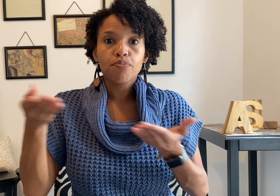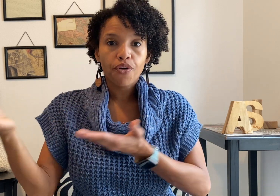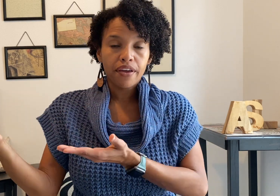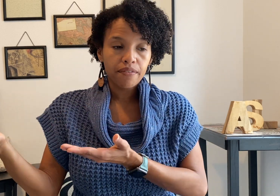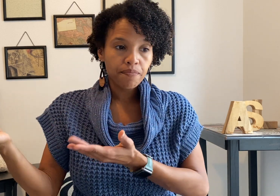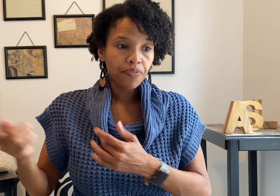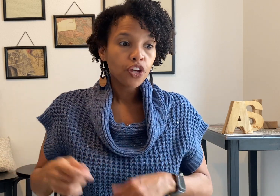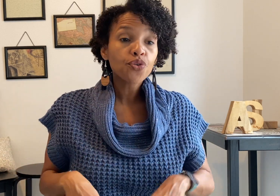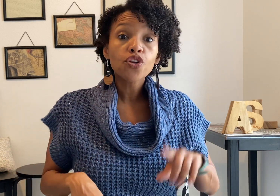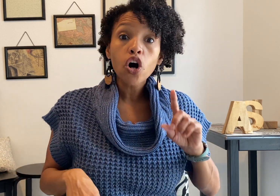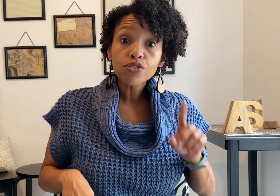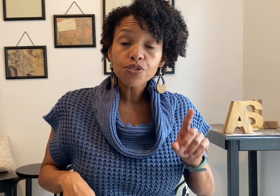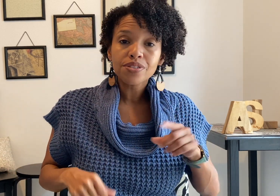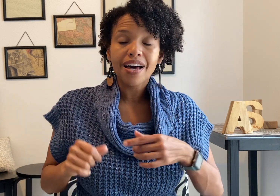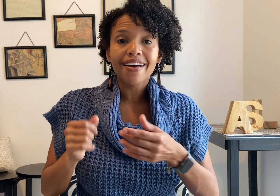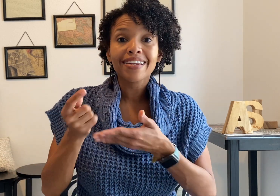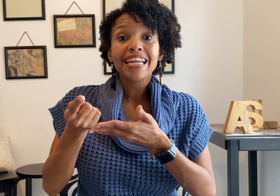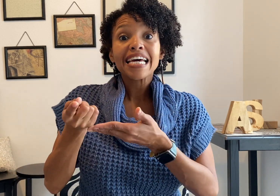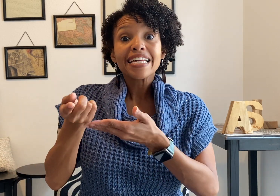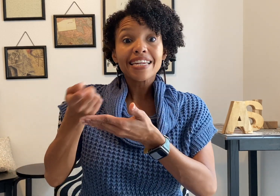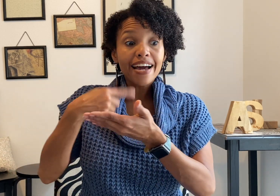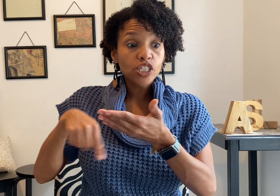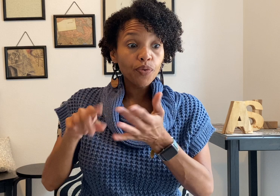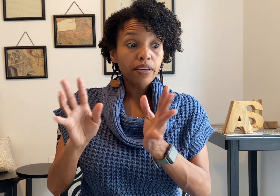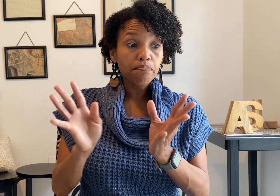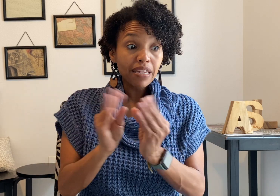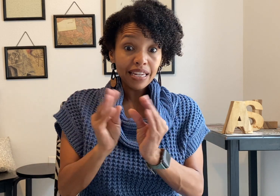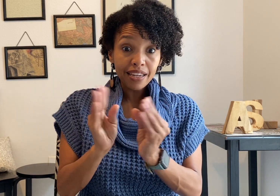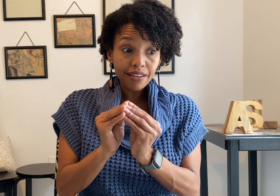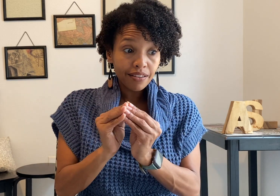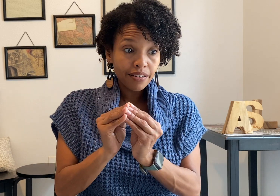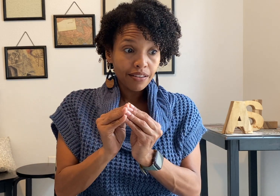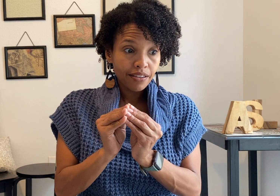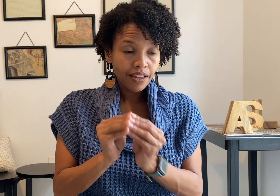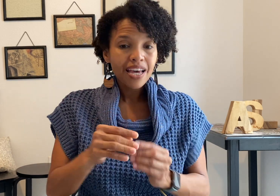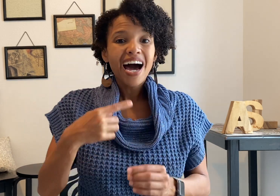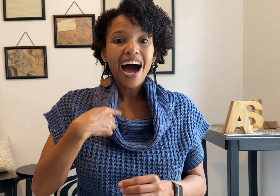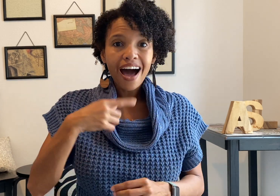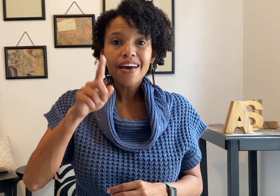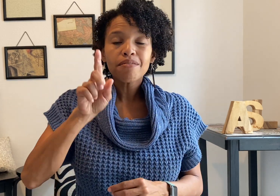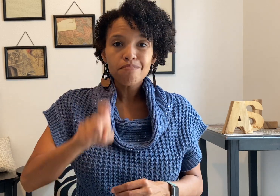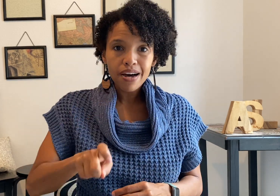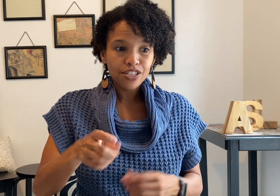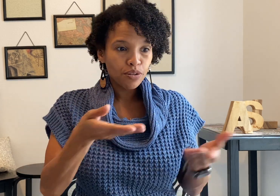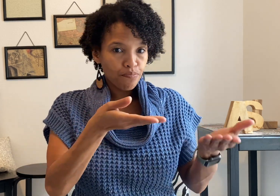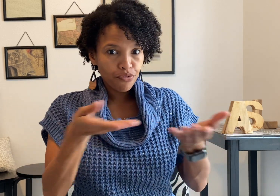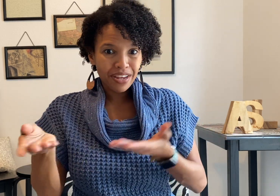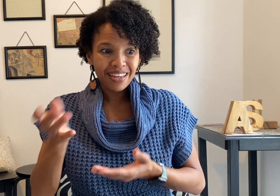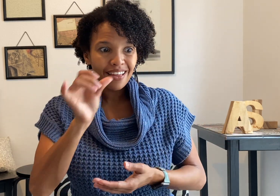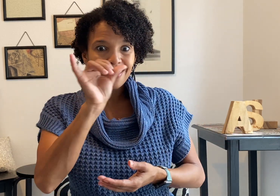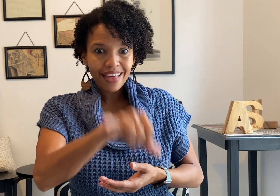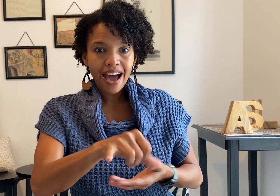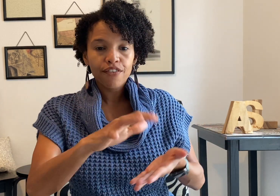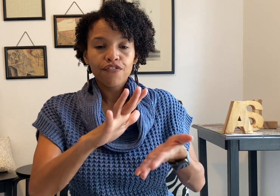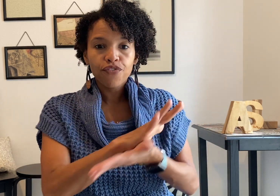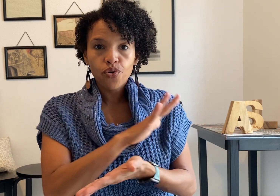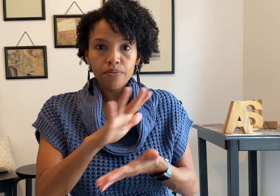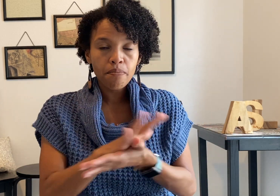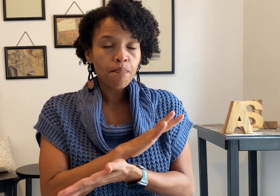bring. You can also sign next week meeting, I must bring that form. Both